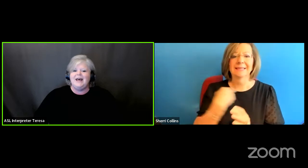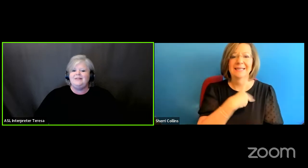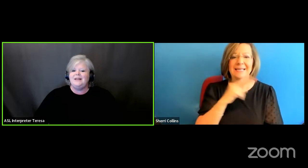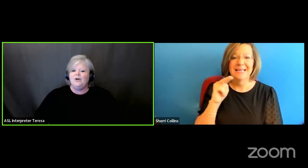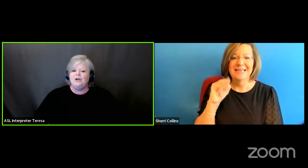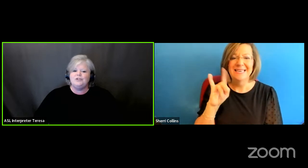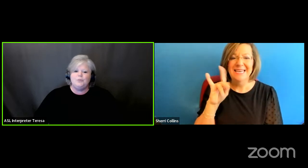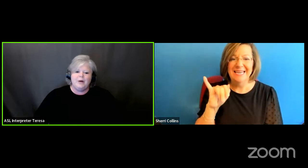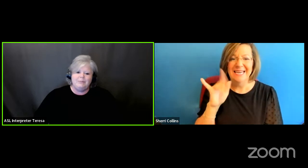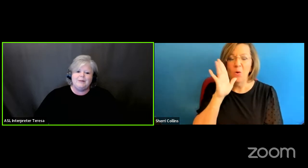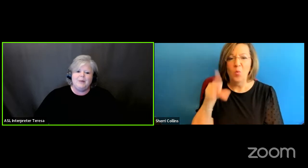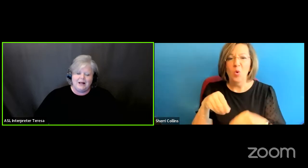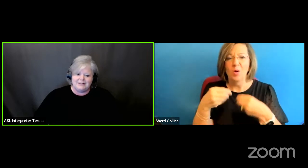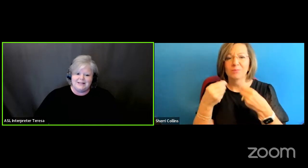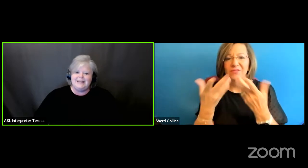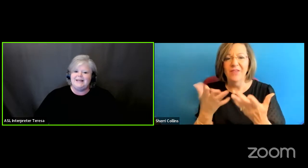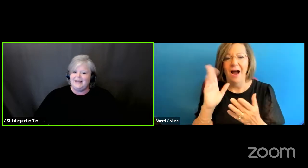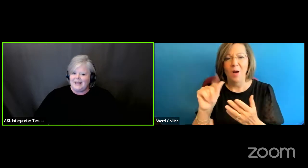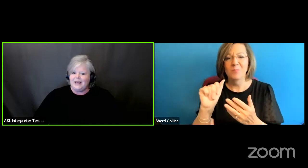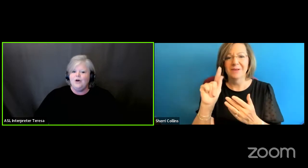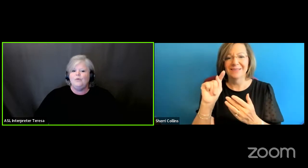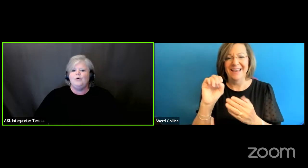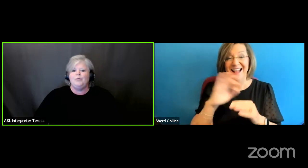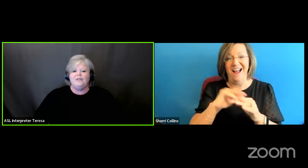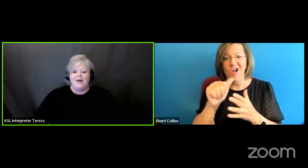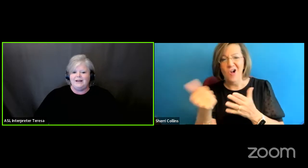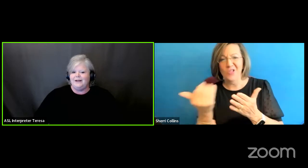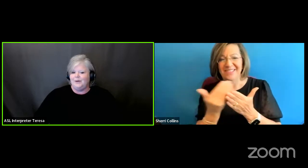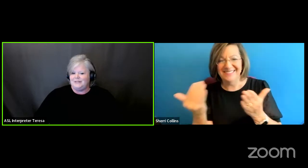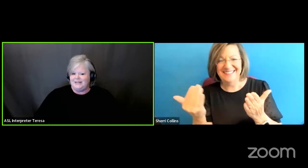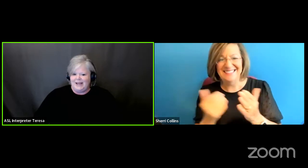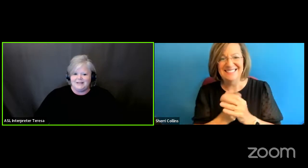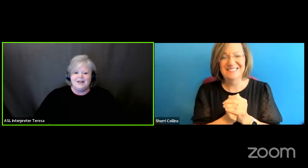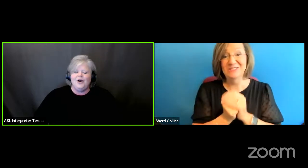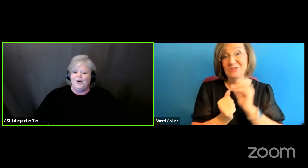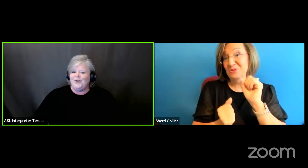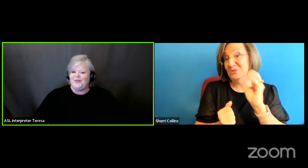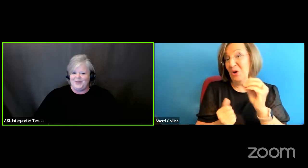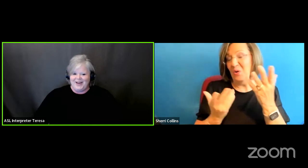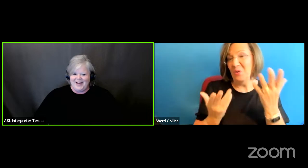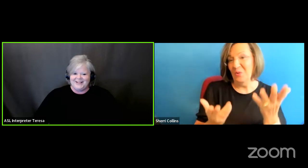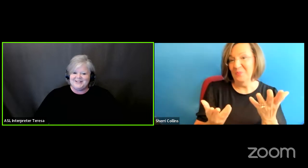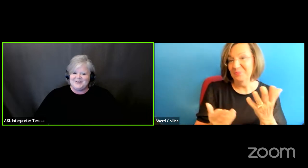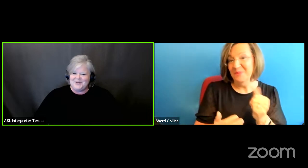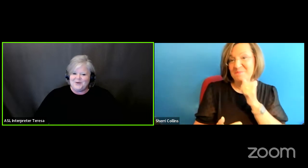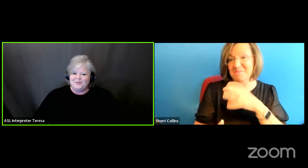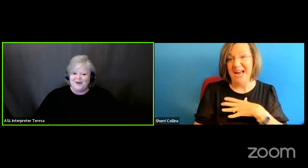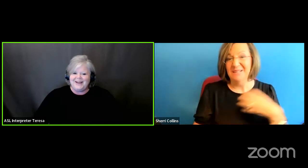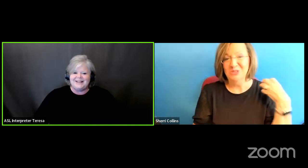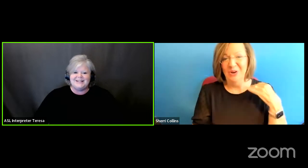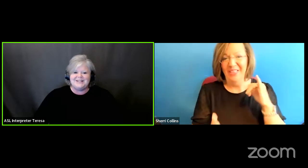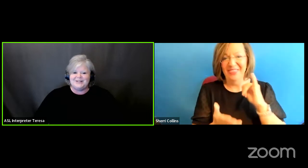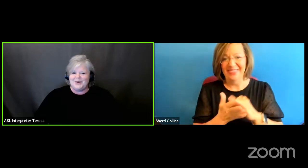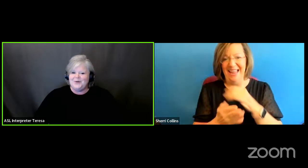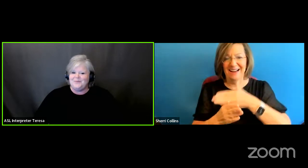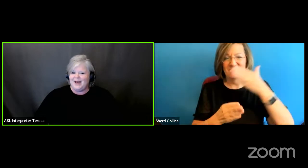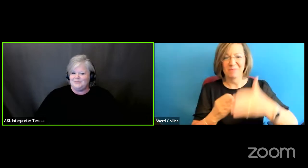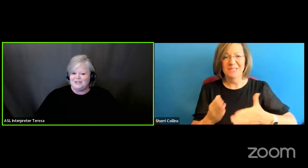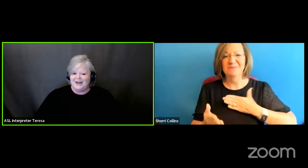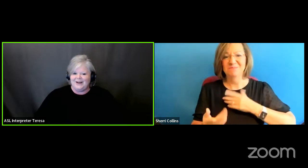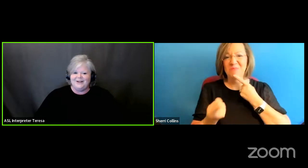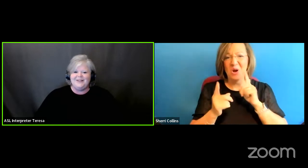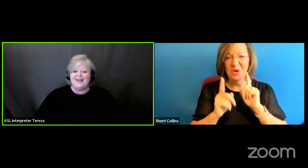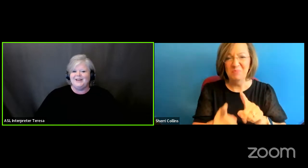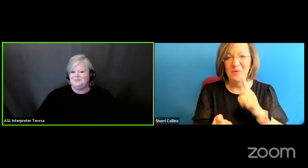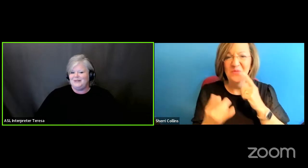that. And then also public policy, Nikki will provide an update on that. All right, so